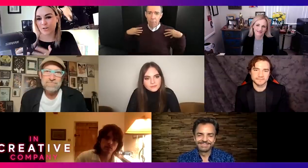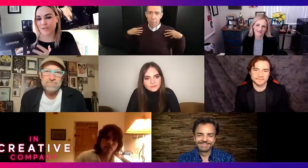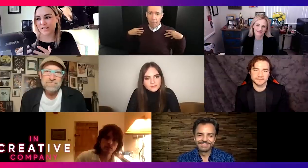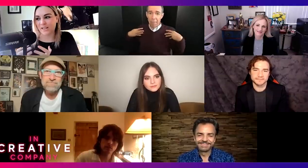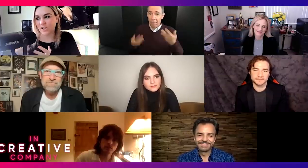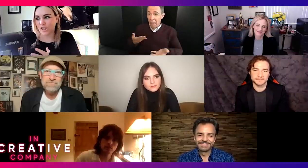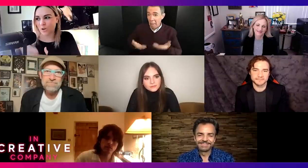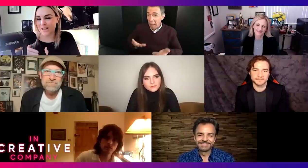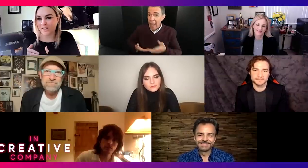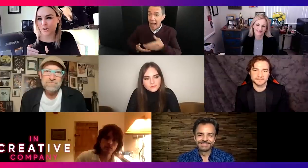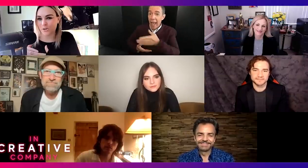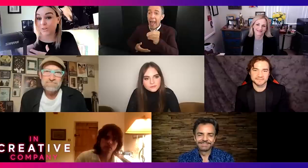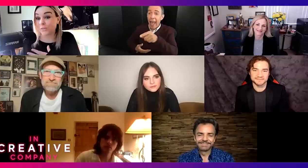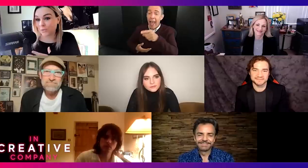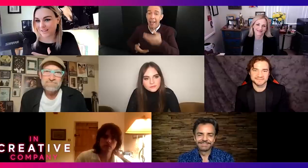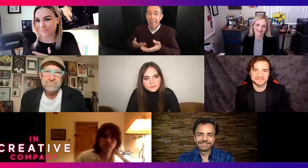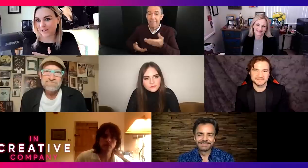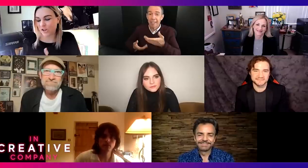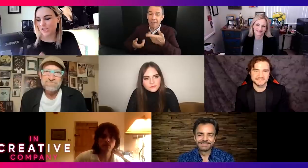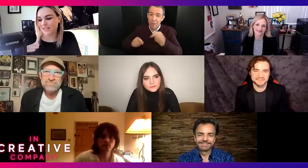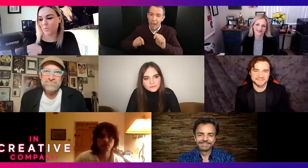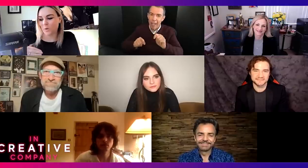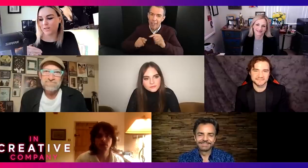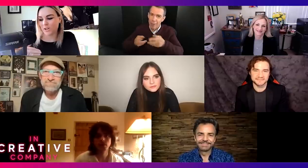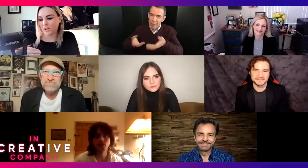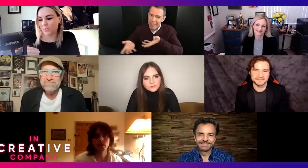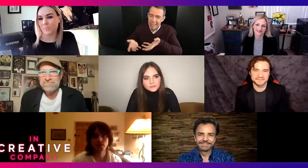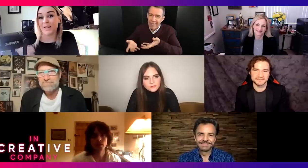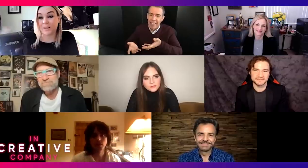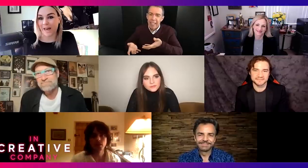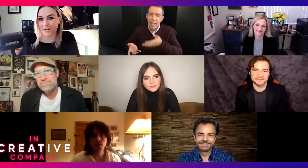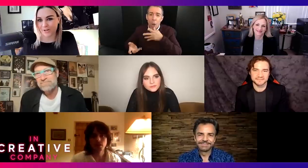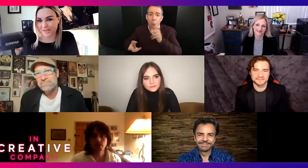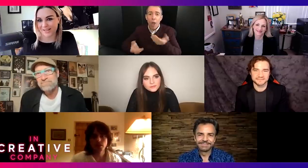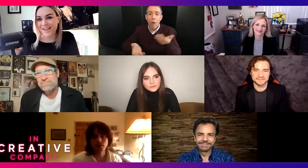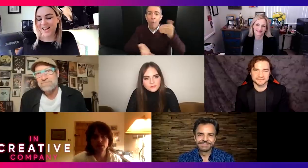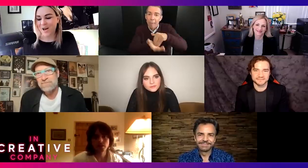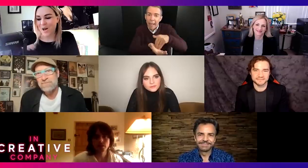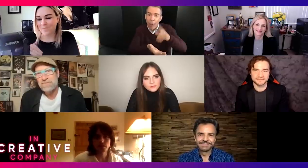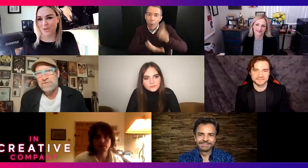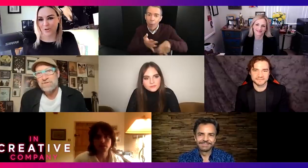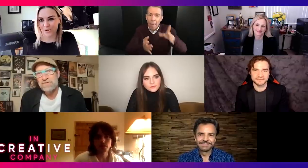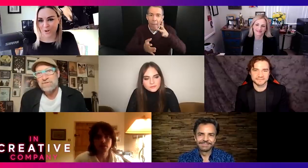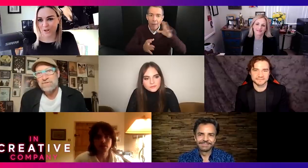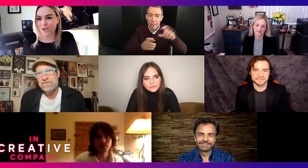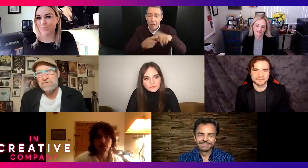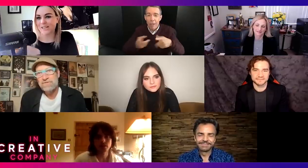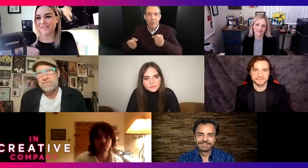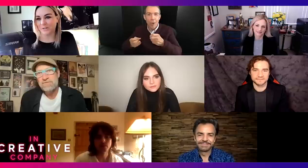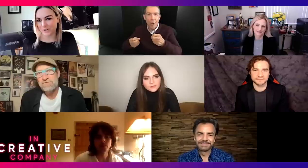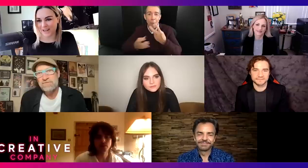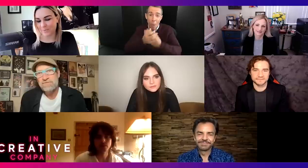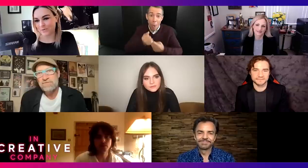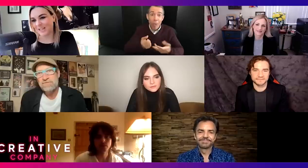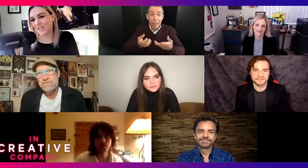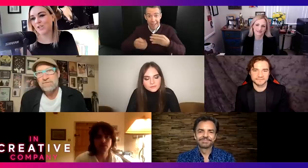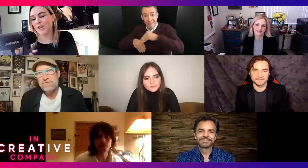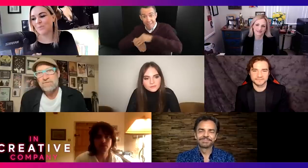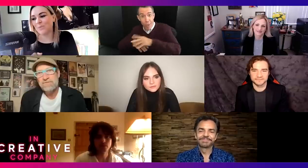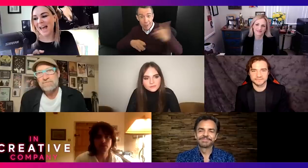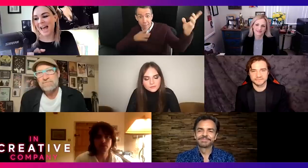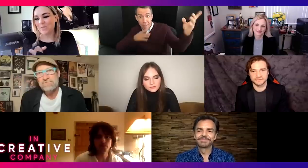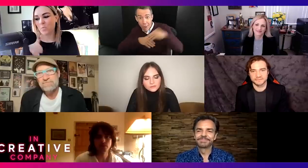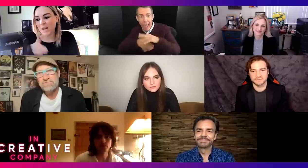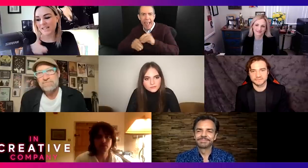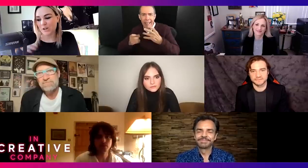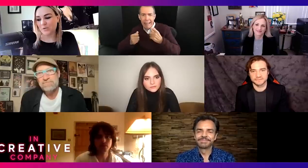there's a lot of things that she tries to do differently because she doesn't want to repeat the patterns with her own daughter. She wants a different type of